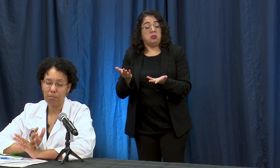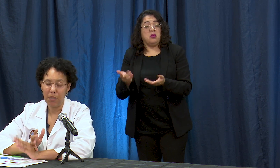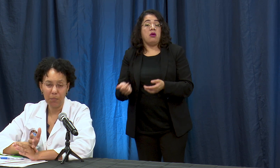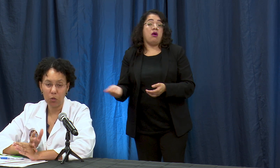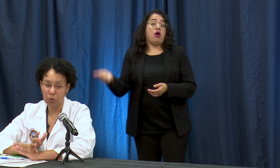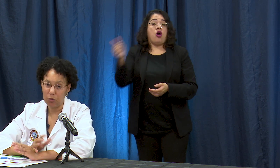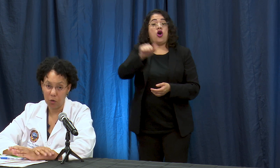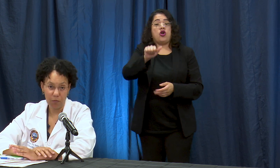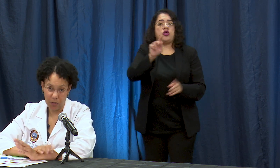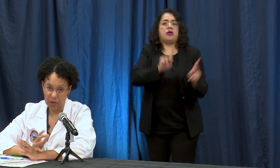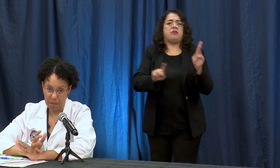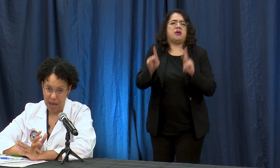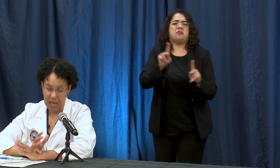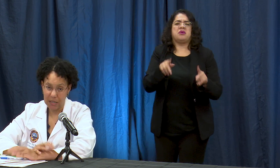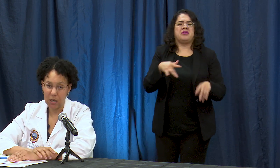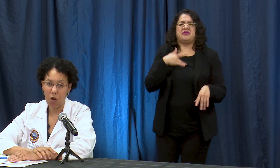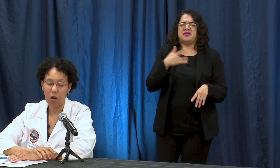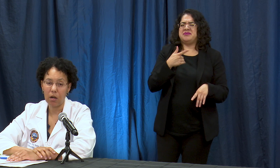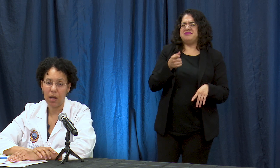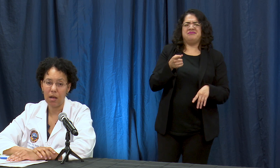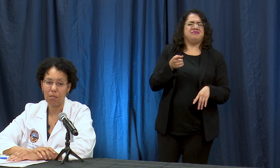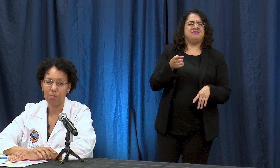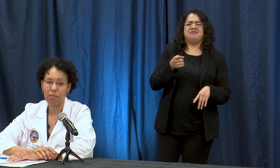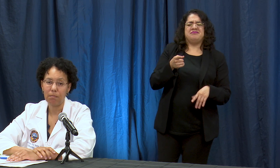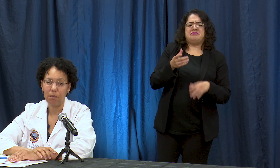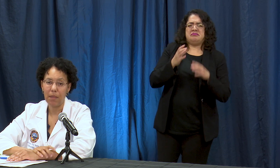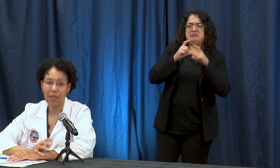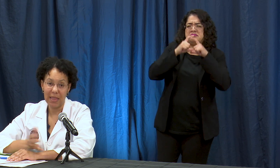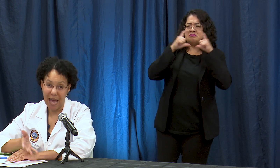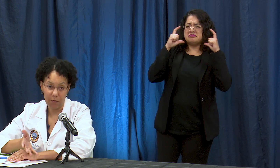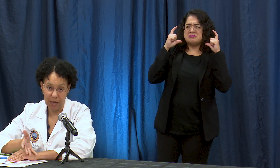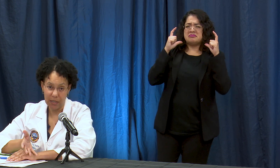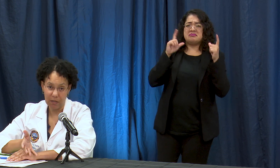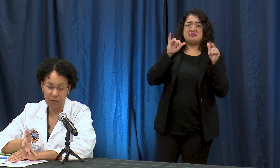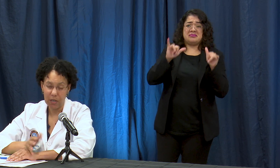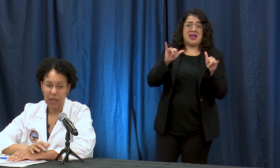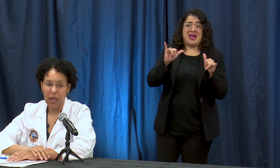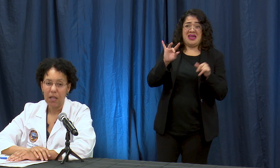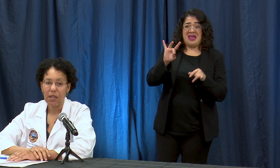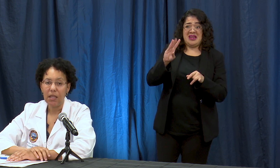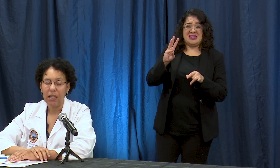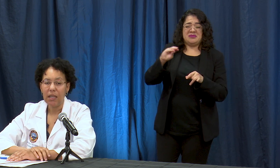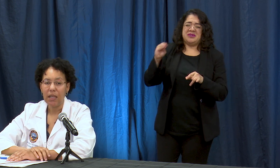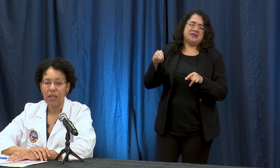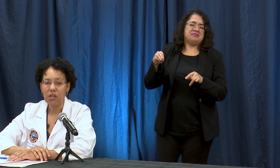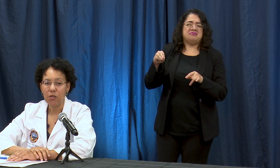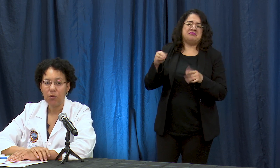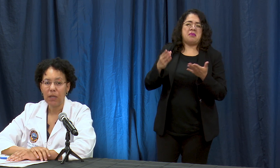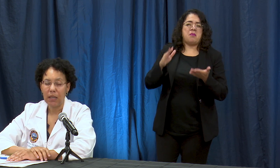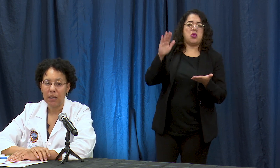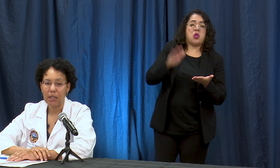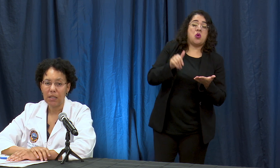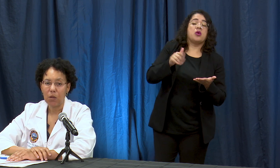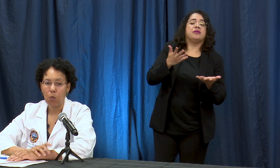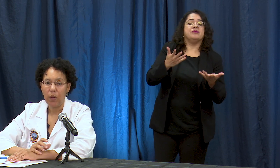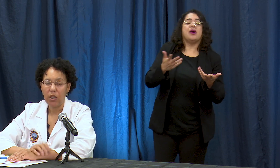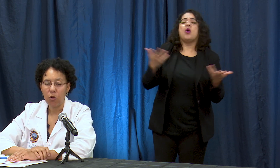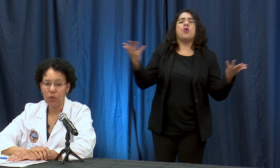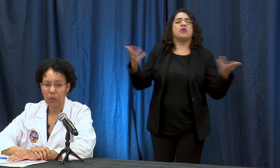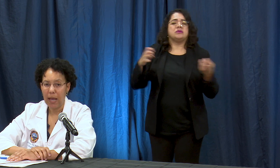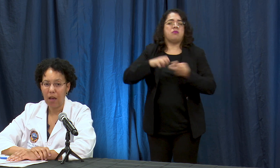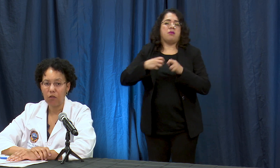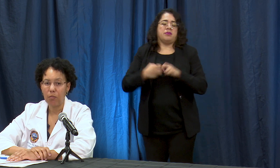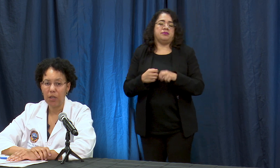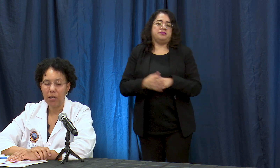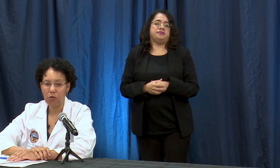other people who don't feel that masks are that effective. The issue is we